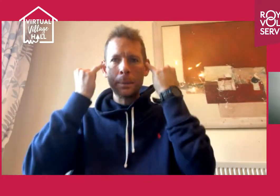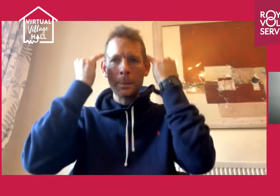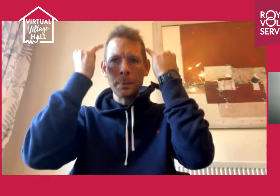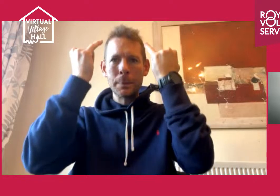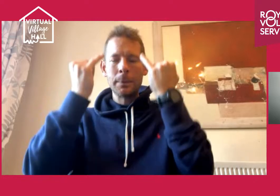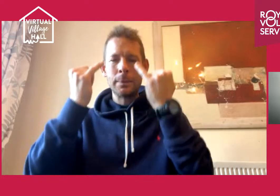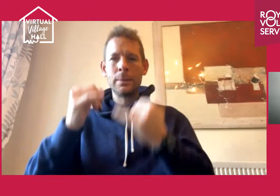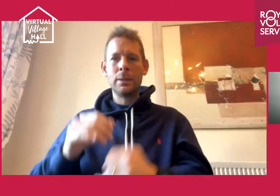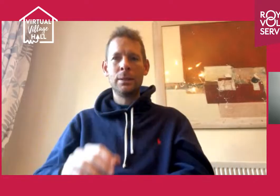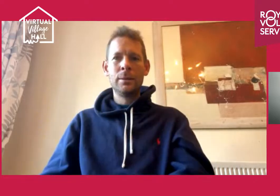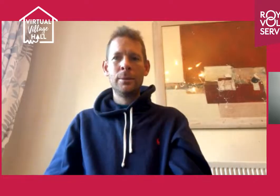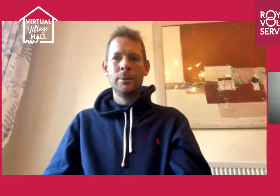sheep,